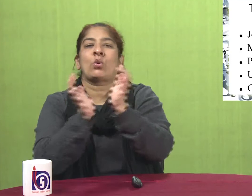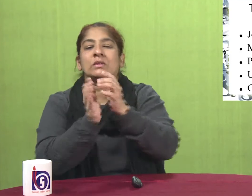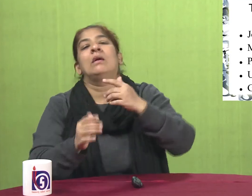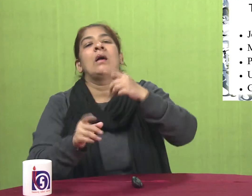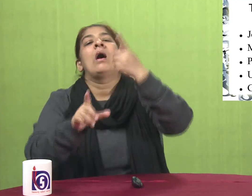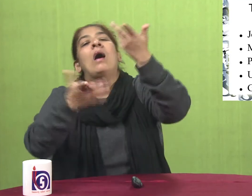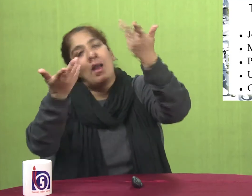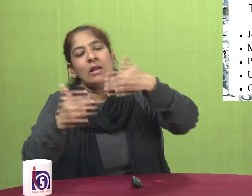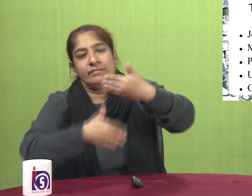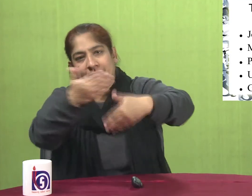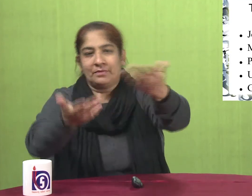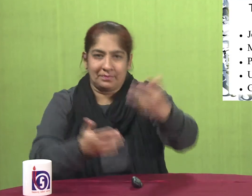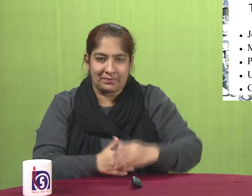for whichever year, how many years you want.